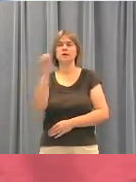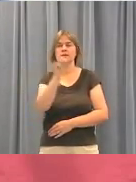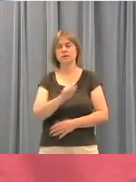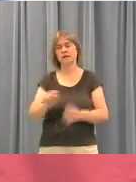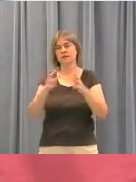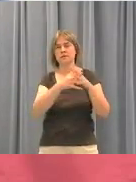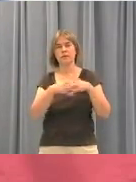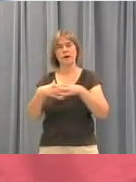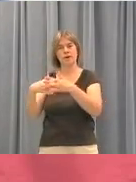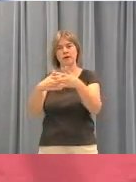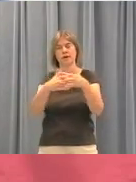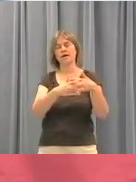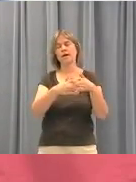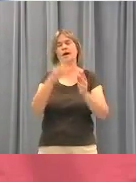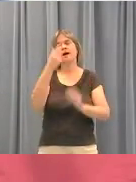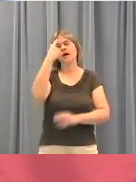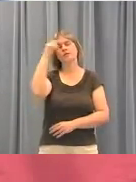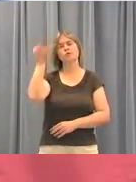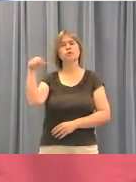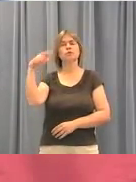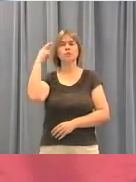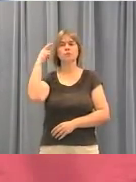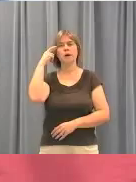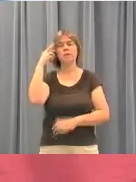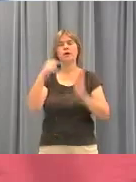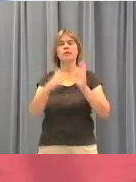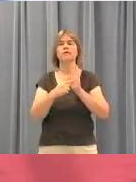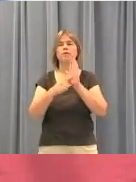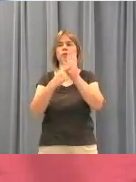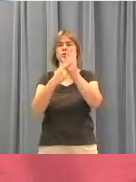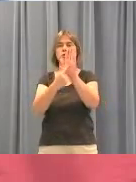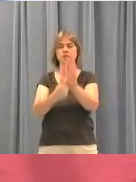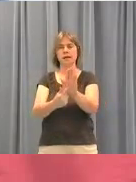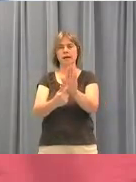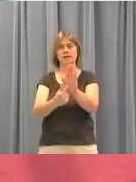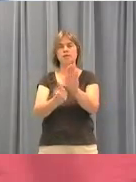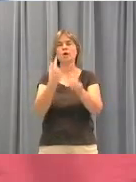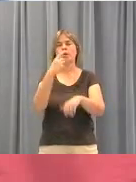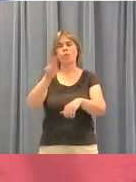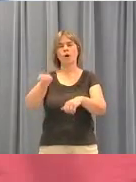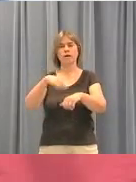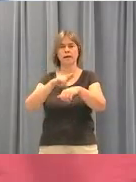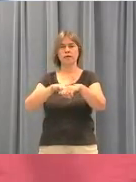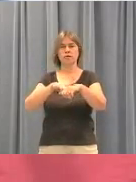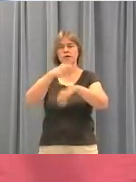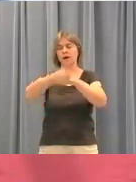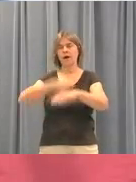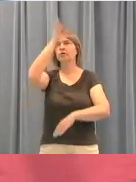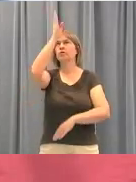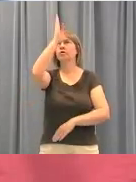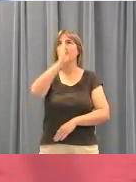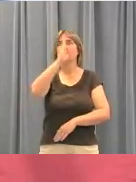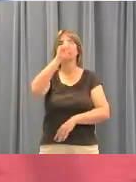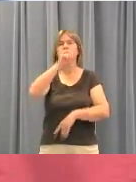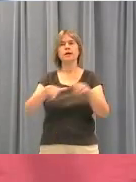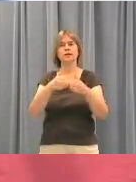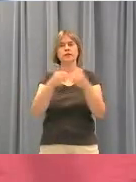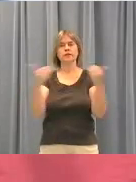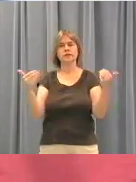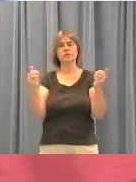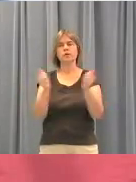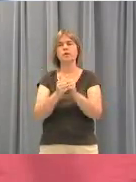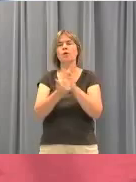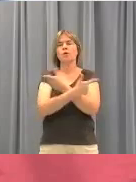I pledge allegiance to the flag of the United States of America and to the republic